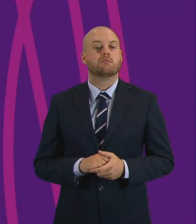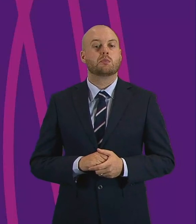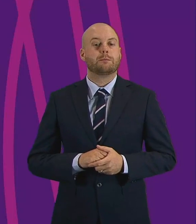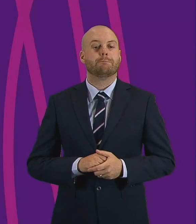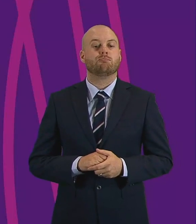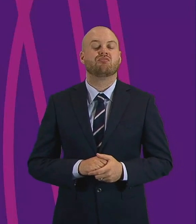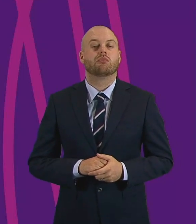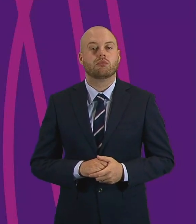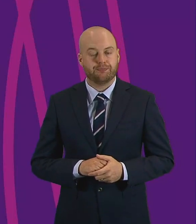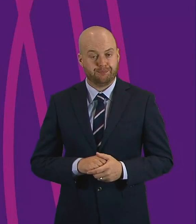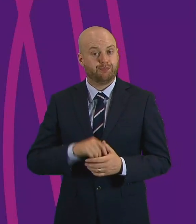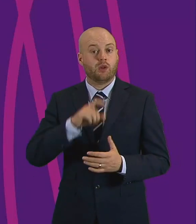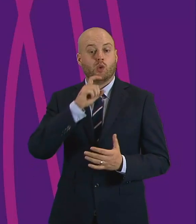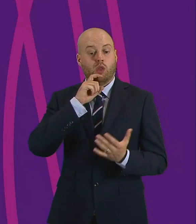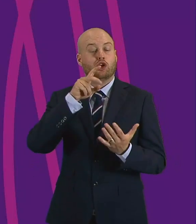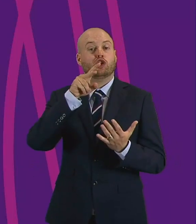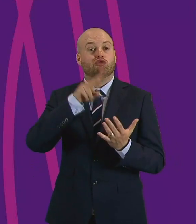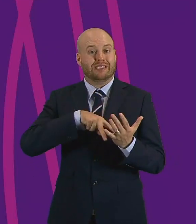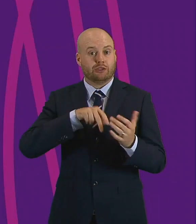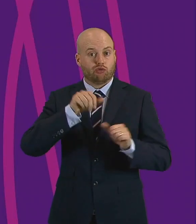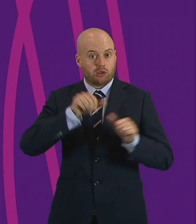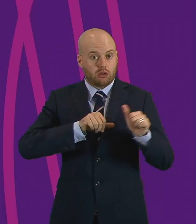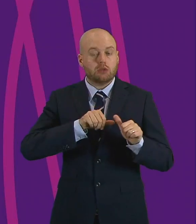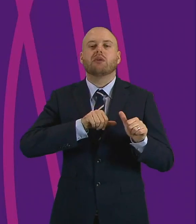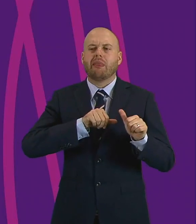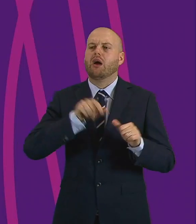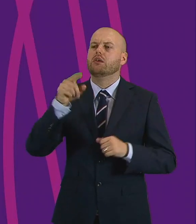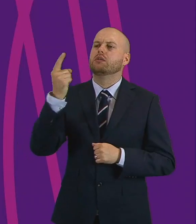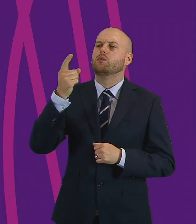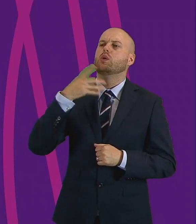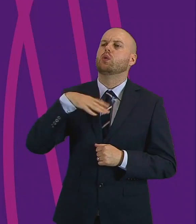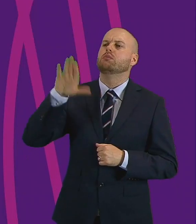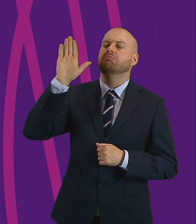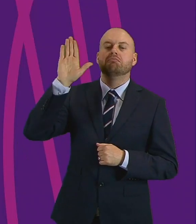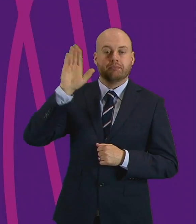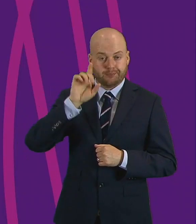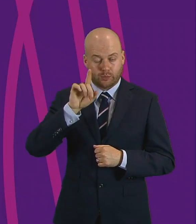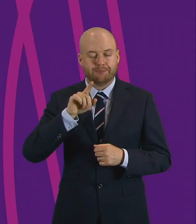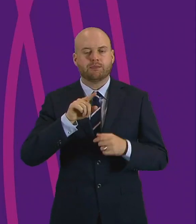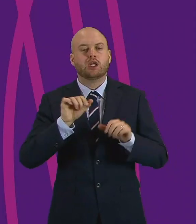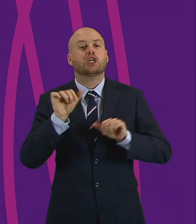I'll read the result of the vote, then I'll take a point of order from Mr Green. The result of the vote on Amendment